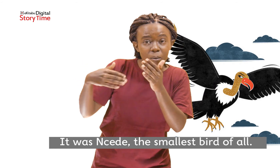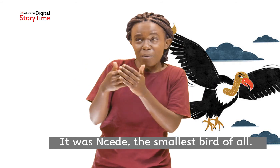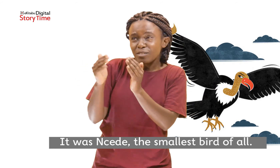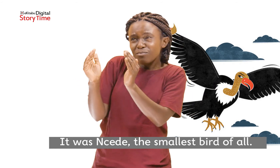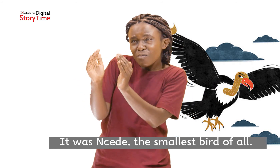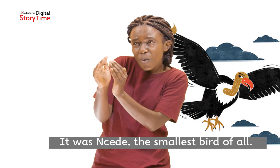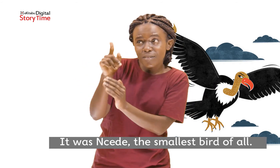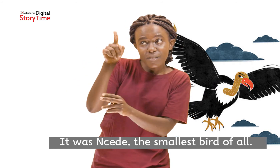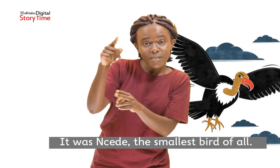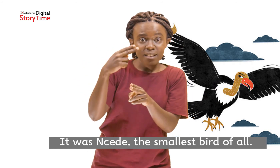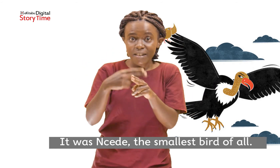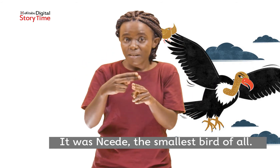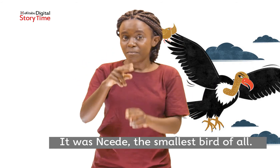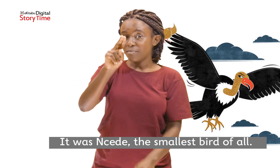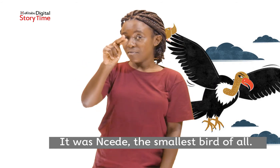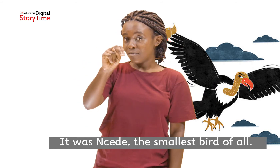smallest bird of all.